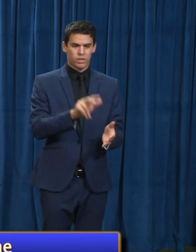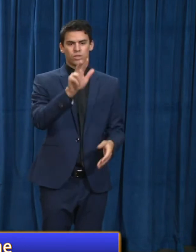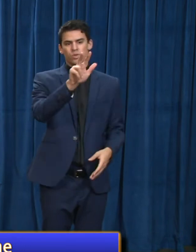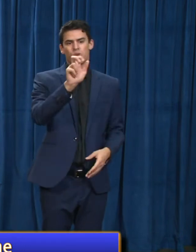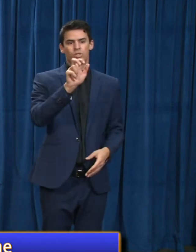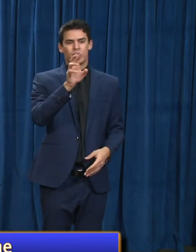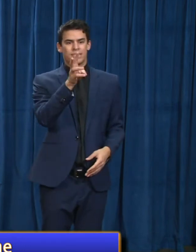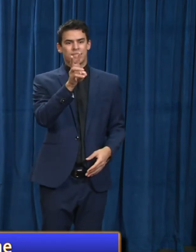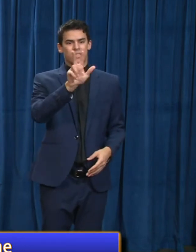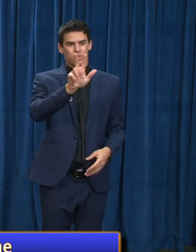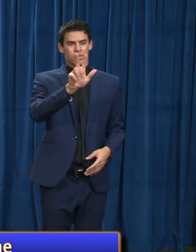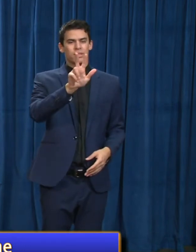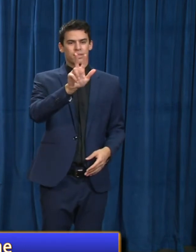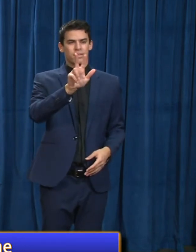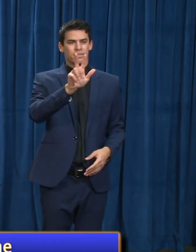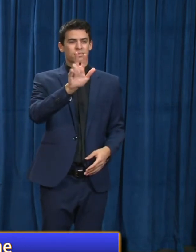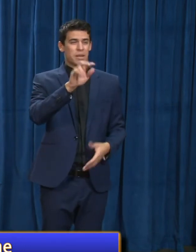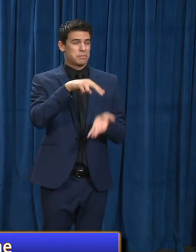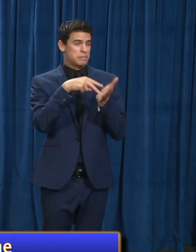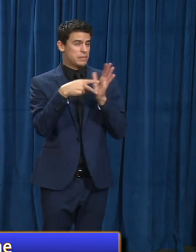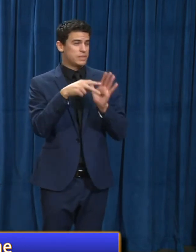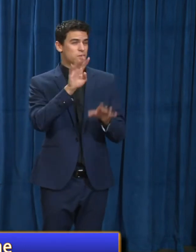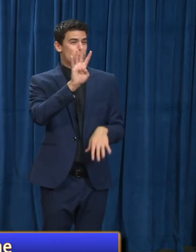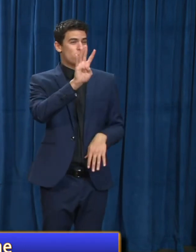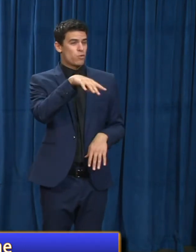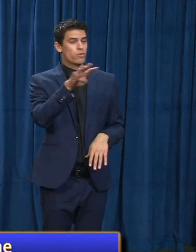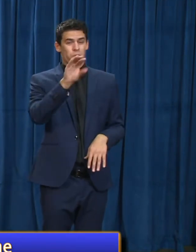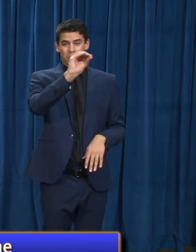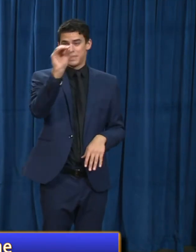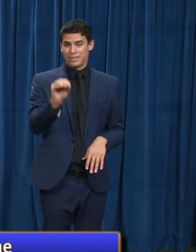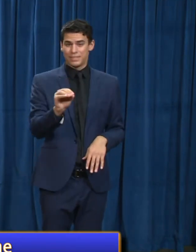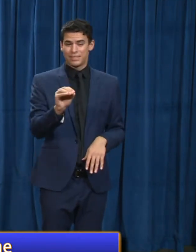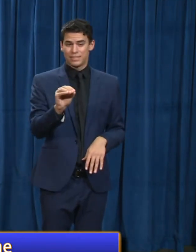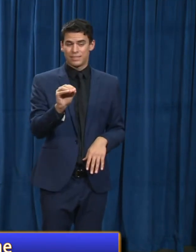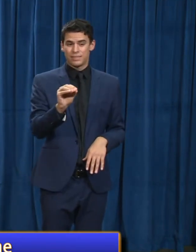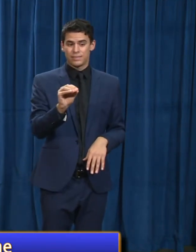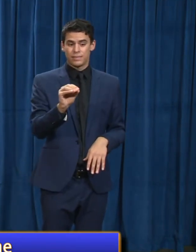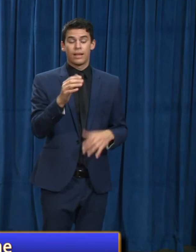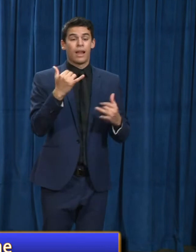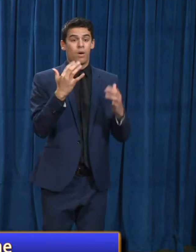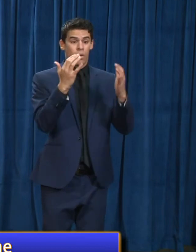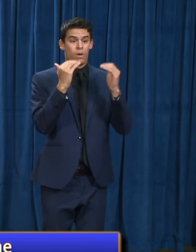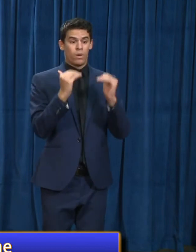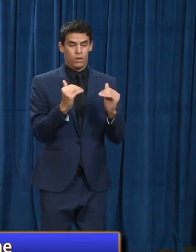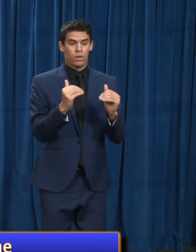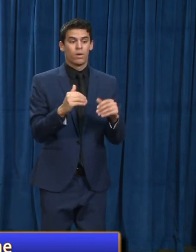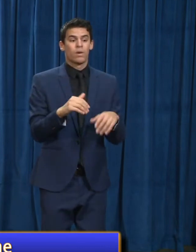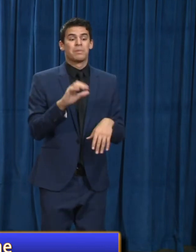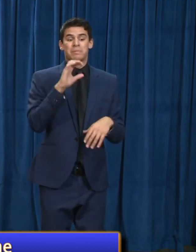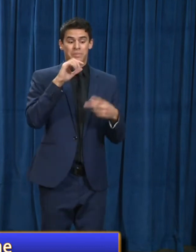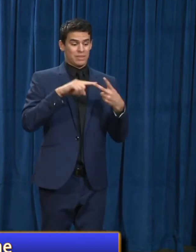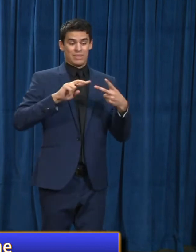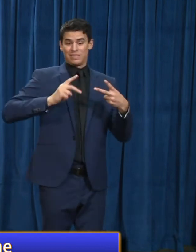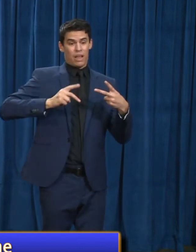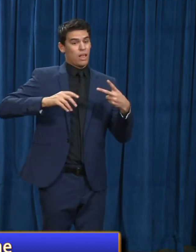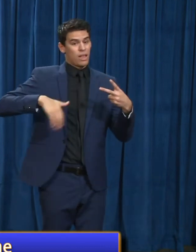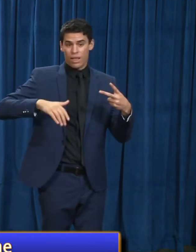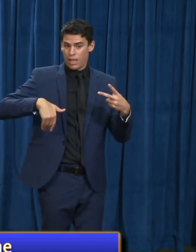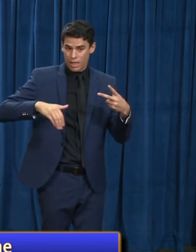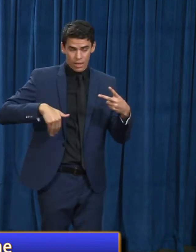102,363, which is 44%, that are missing a second dose,